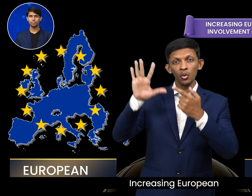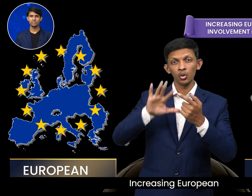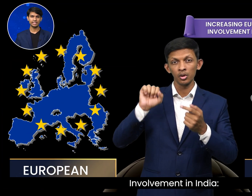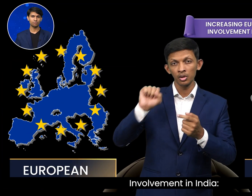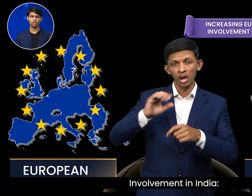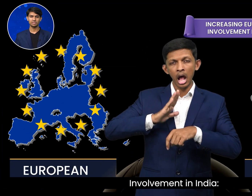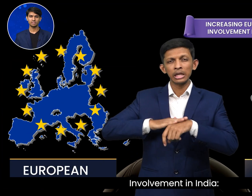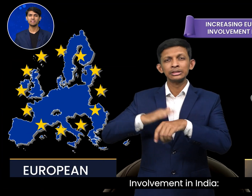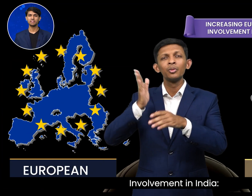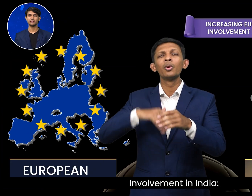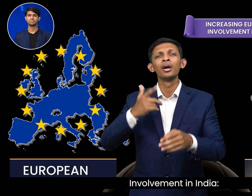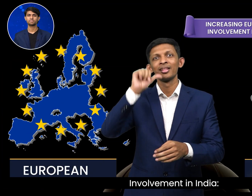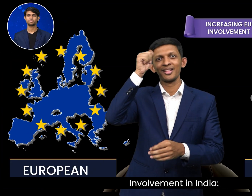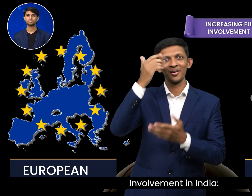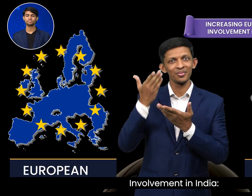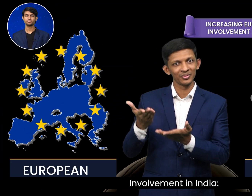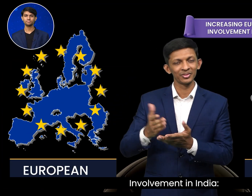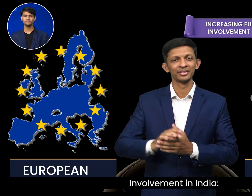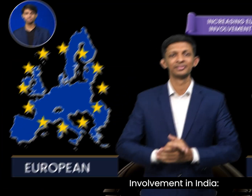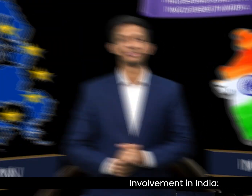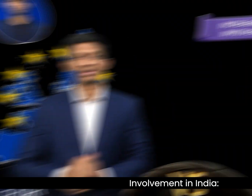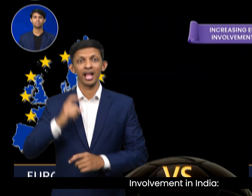increasing European involvement in India.